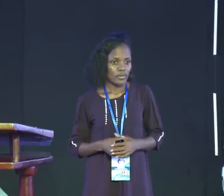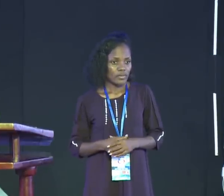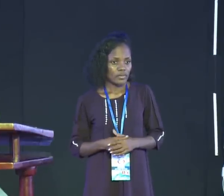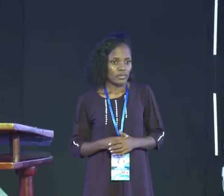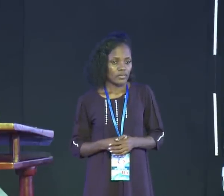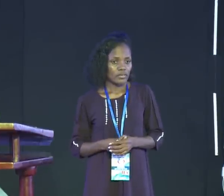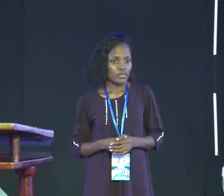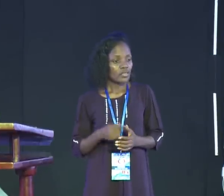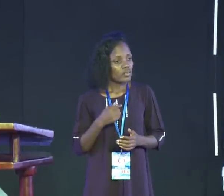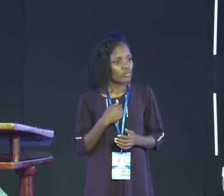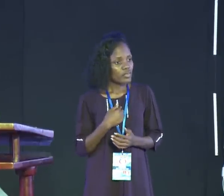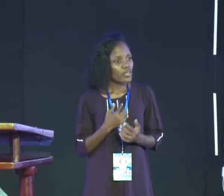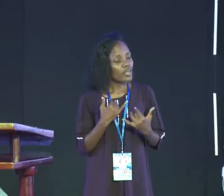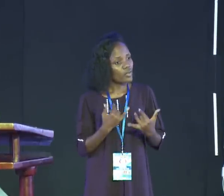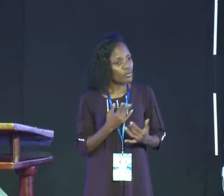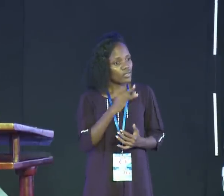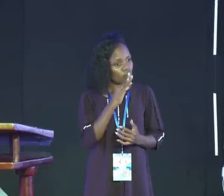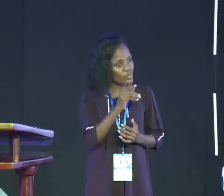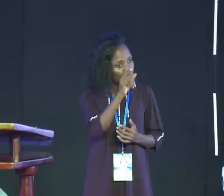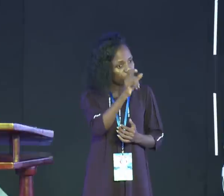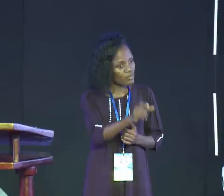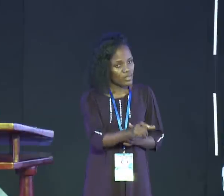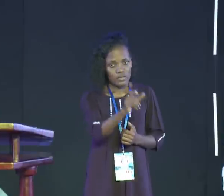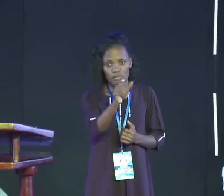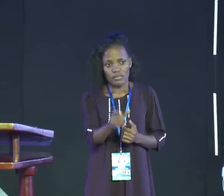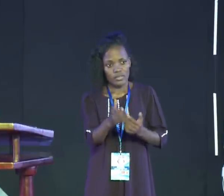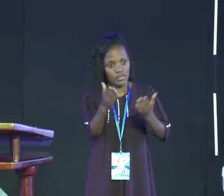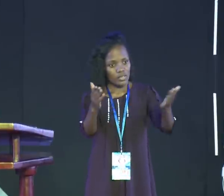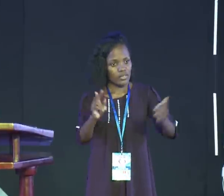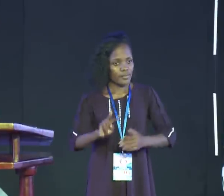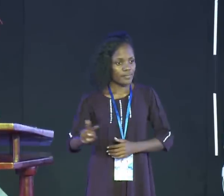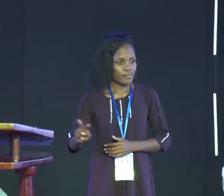Nagambye njagala kwogera n'omuntu ali nga nze. I said I want to speak